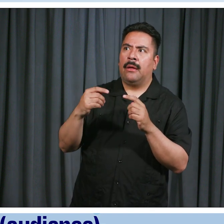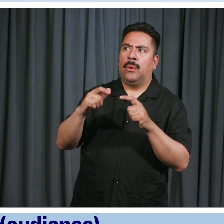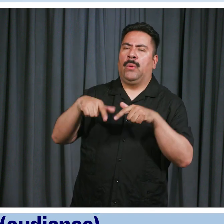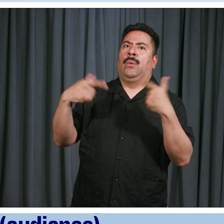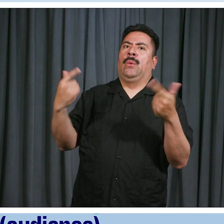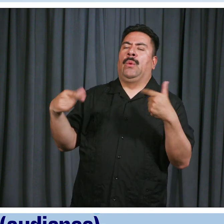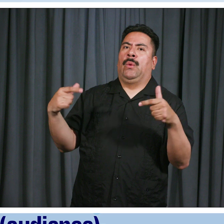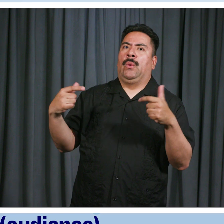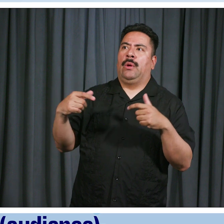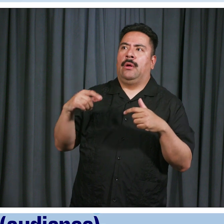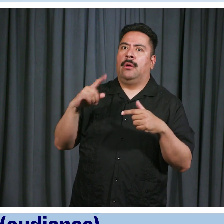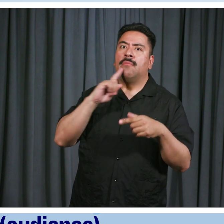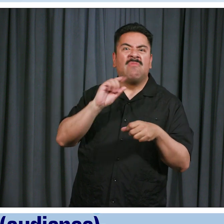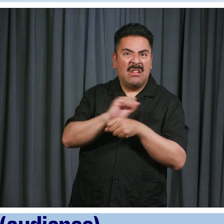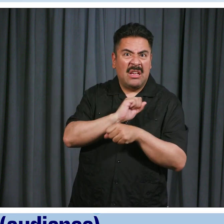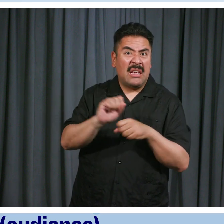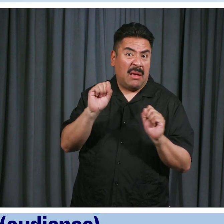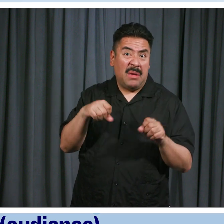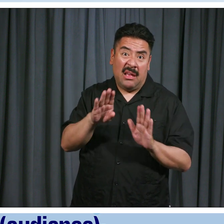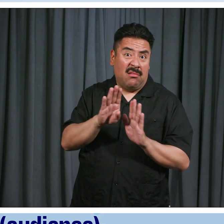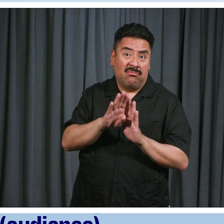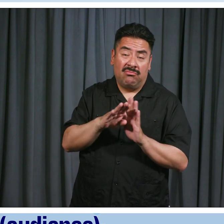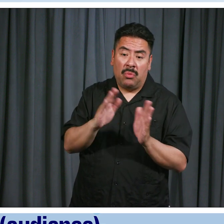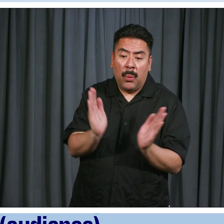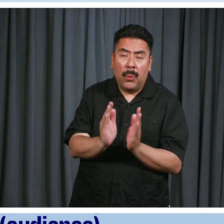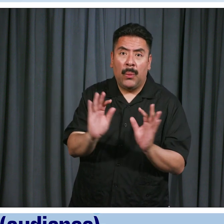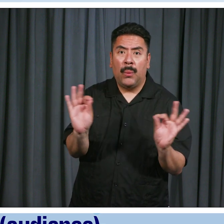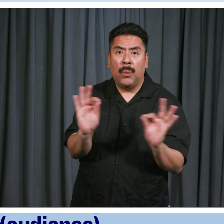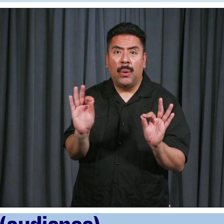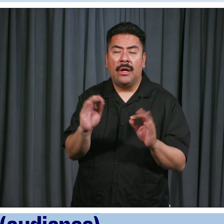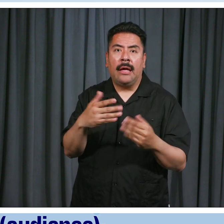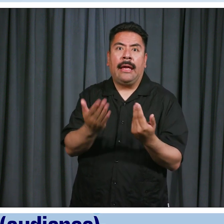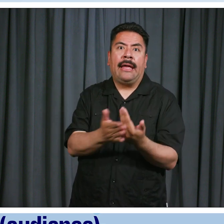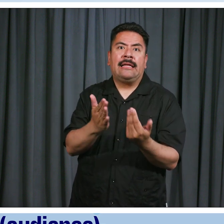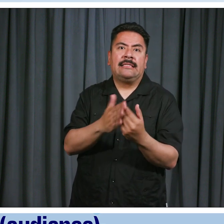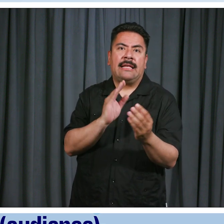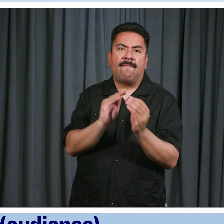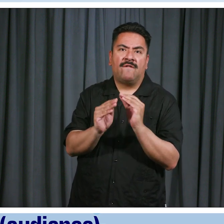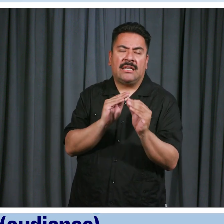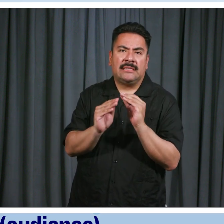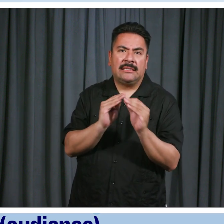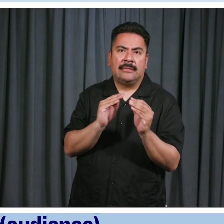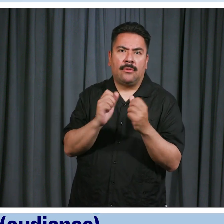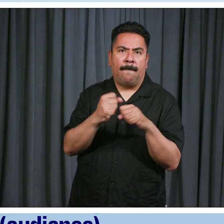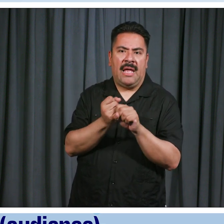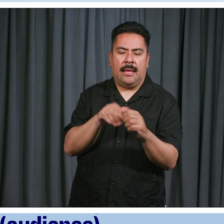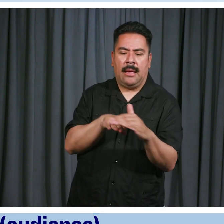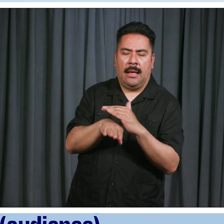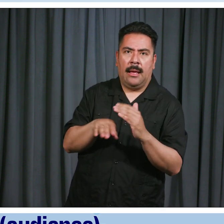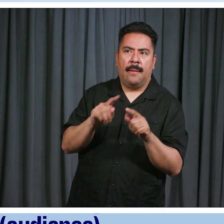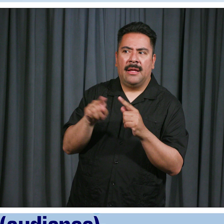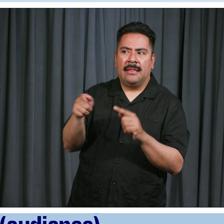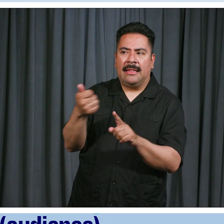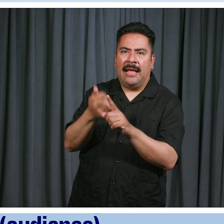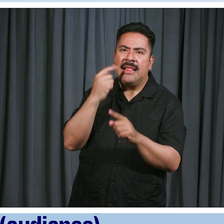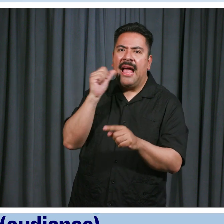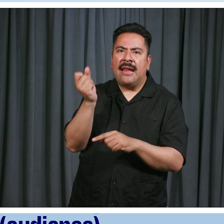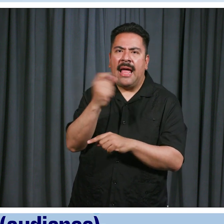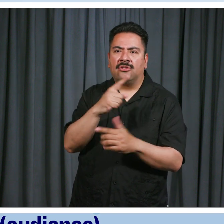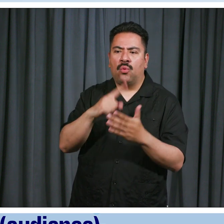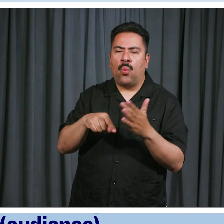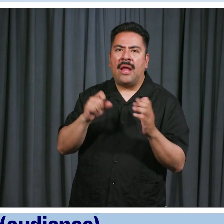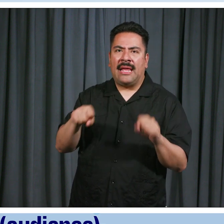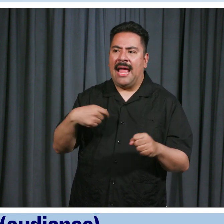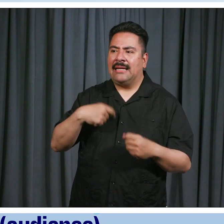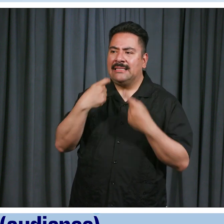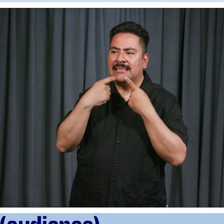when in reality it could be a very easy fix, but they just don't ask. What can I